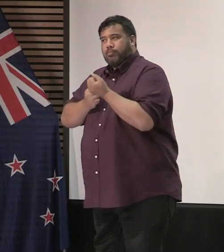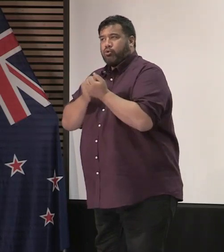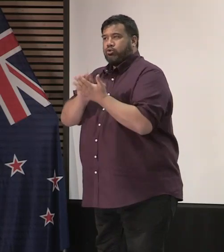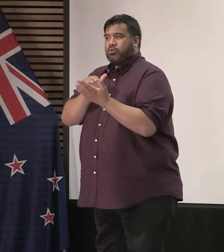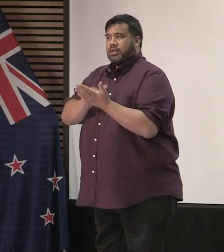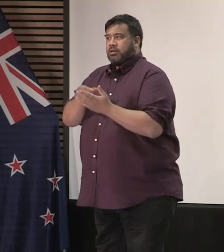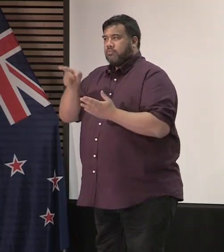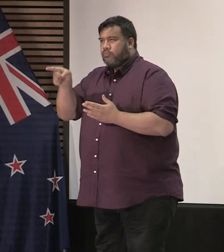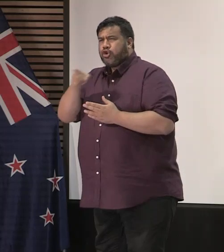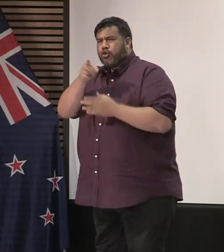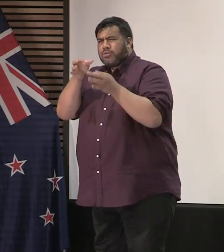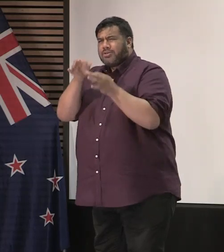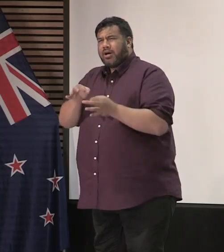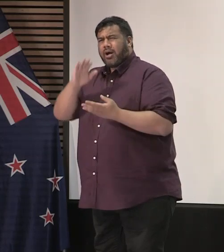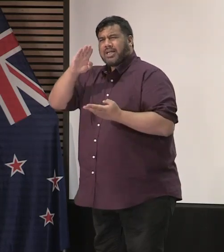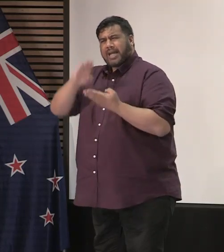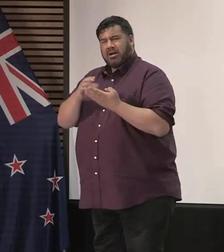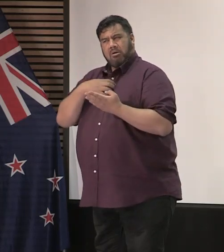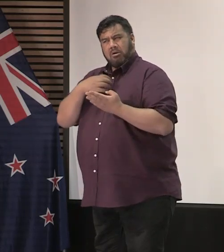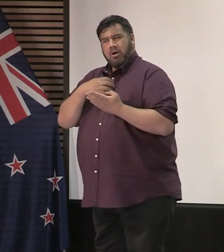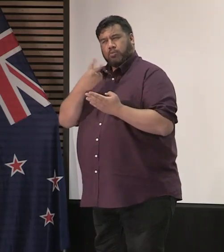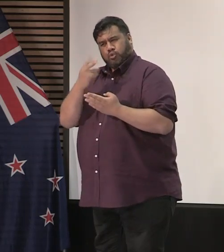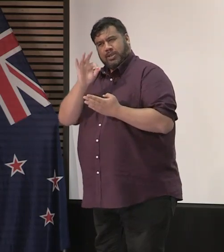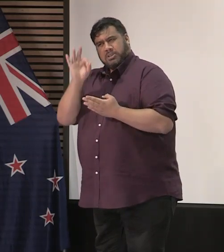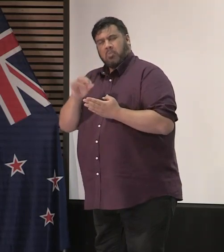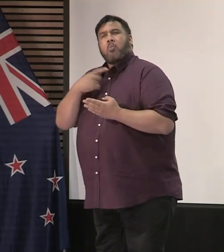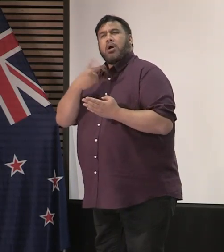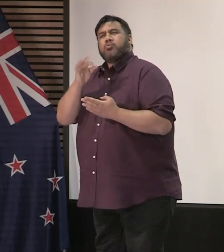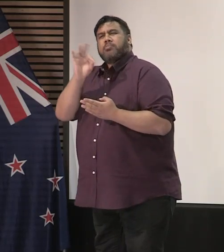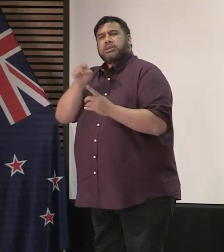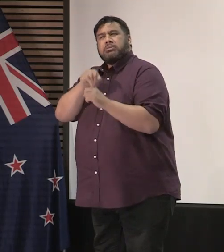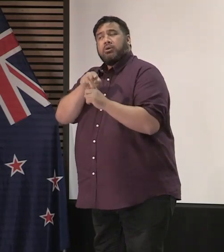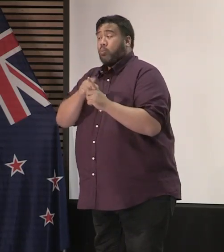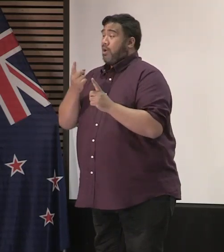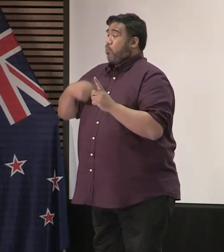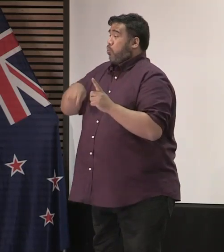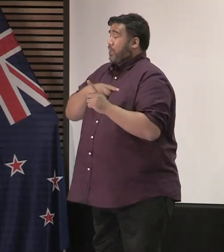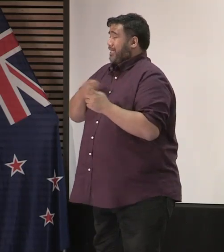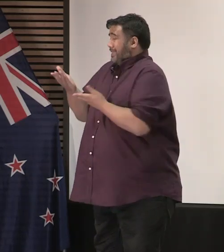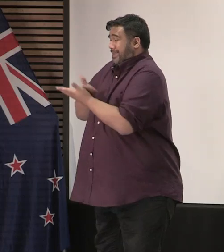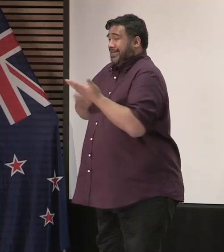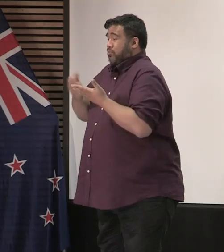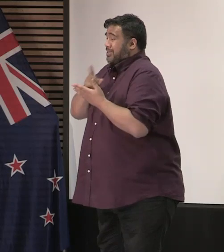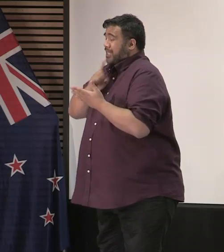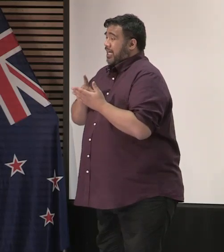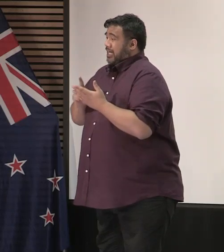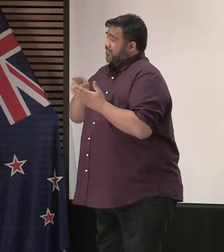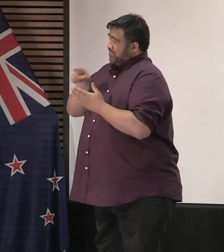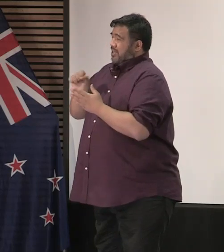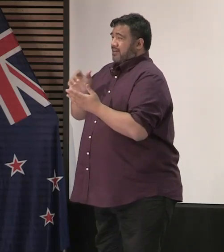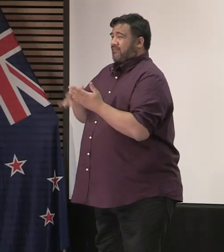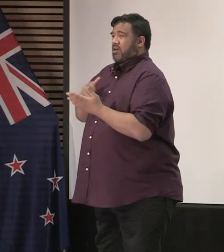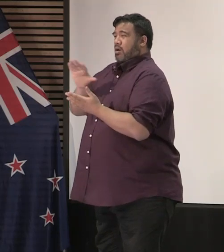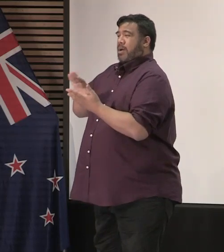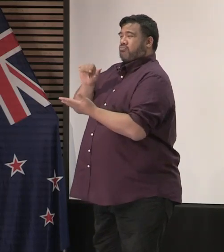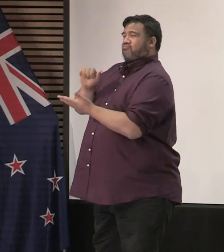And ultimately, this is something that we just had to make a determination of where it should sit. We felt 20%